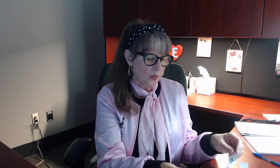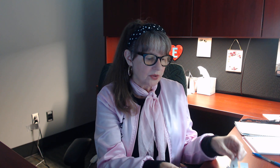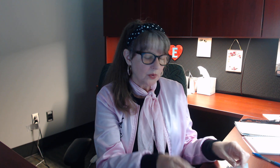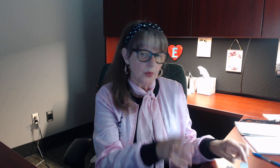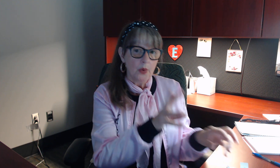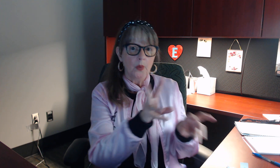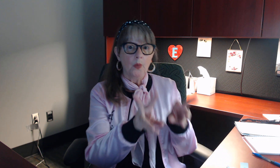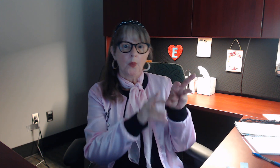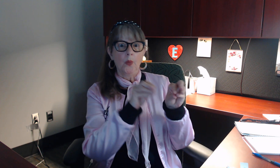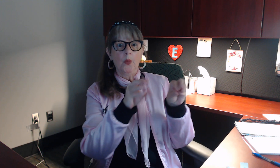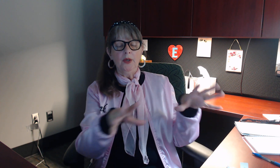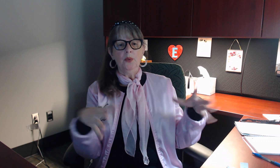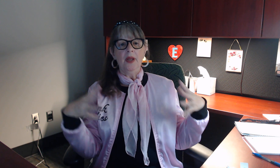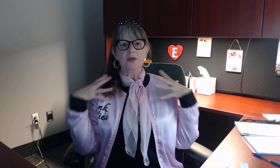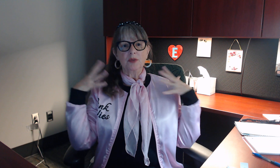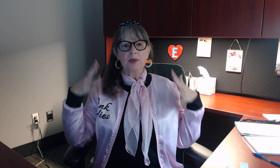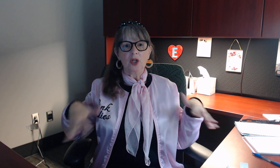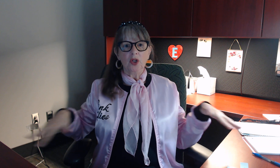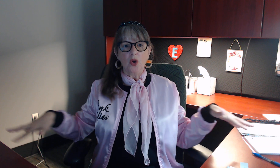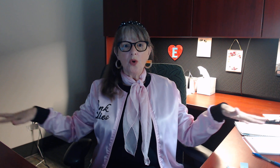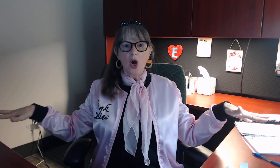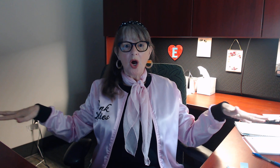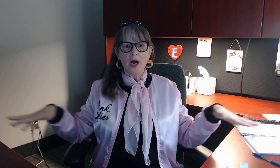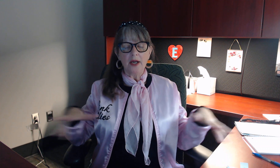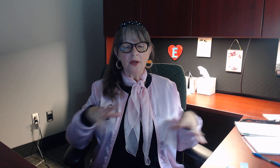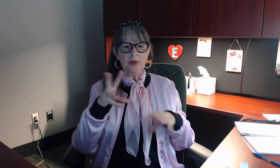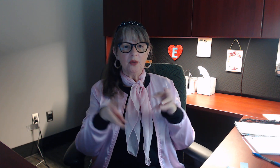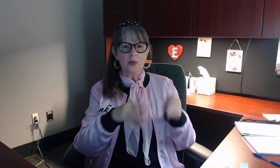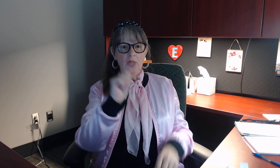wizard, and you would have this big cloak on and being a wizard.